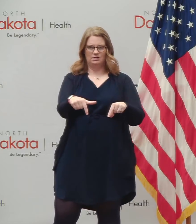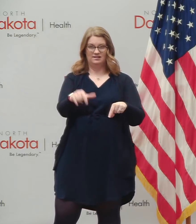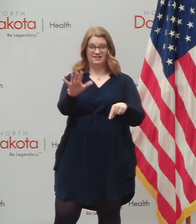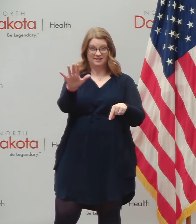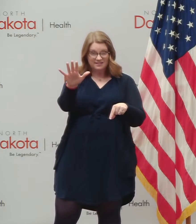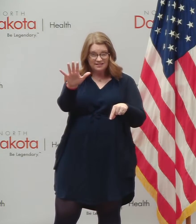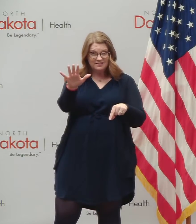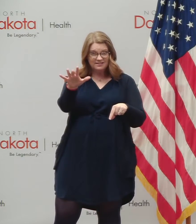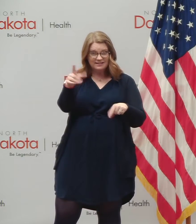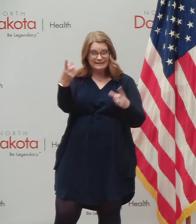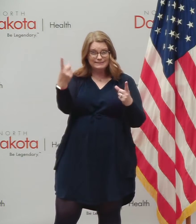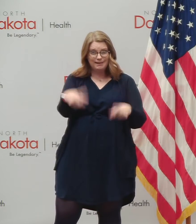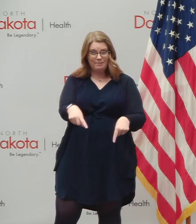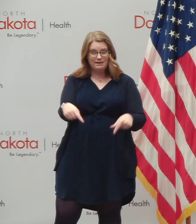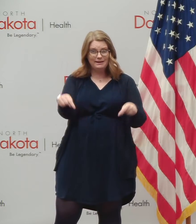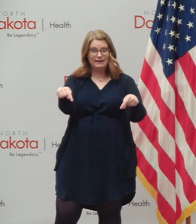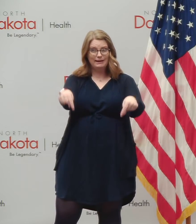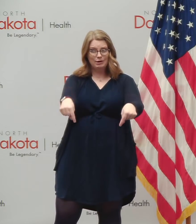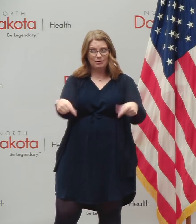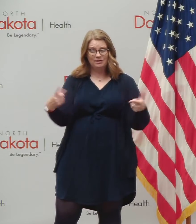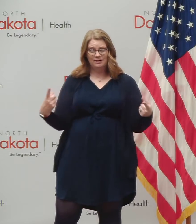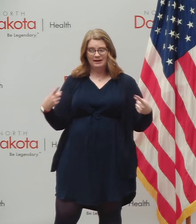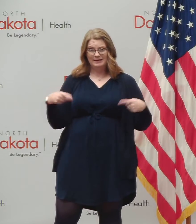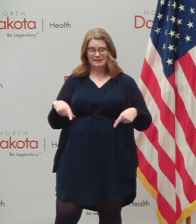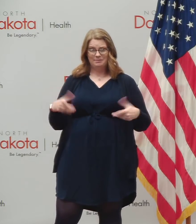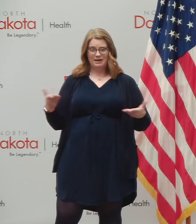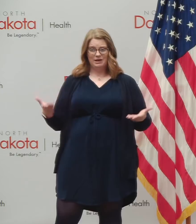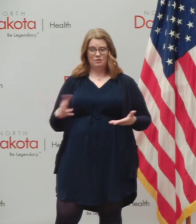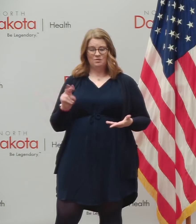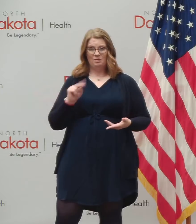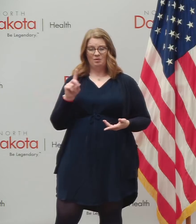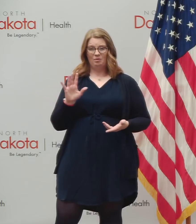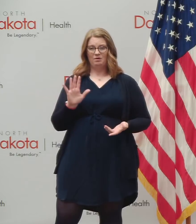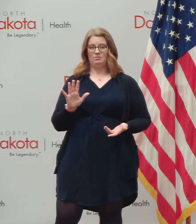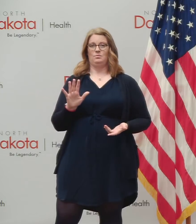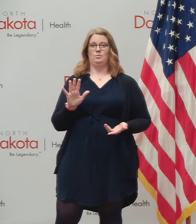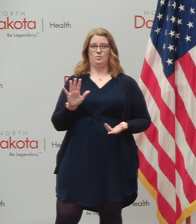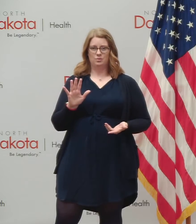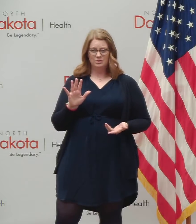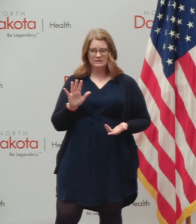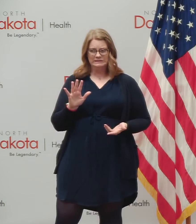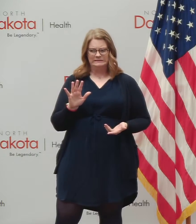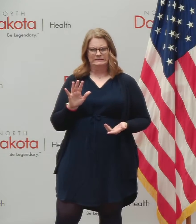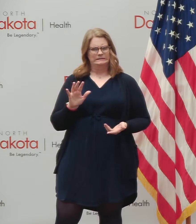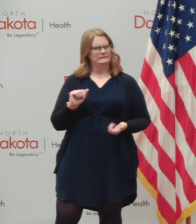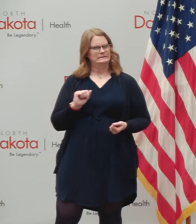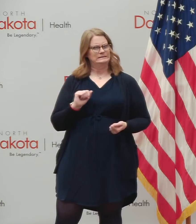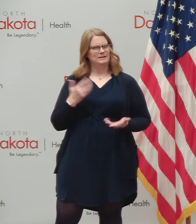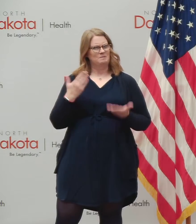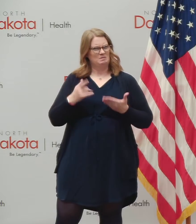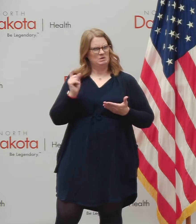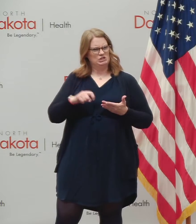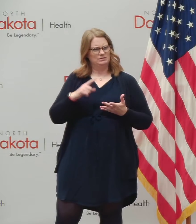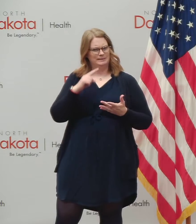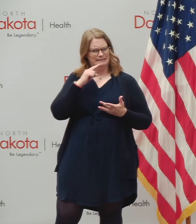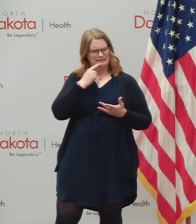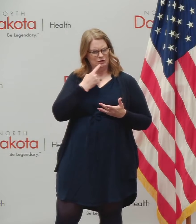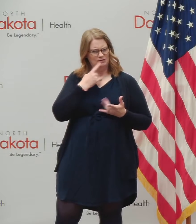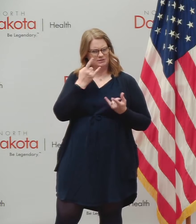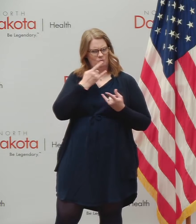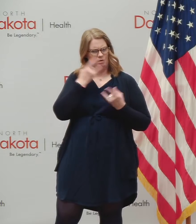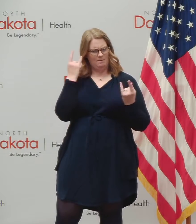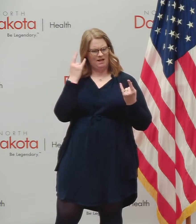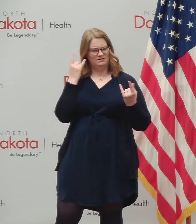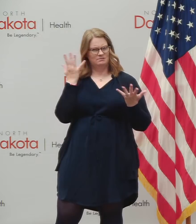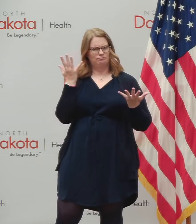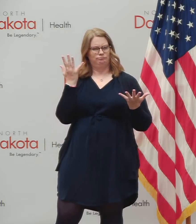happening in our region. It's happening in North Dakota. It's happening places. Maybe we should take this thing seriously. So that's where